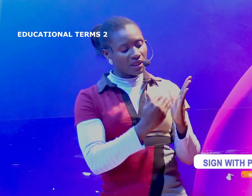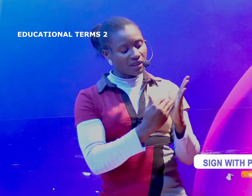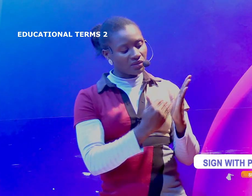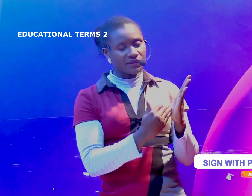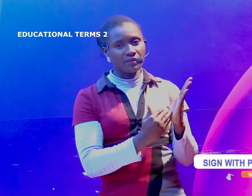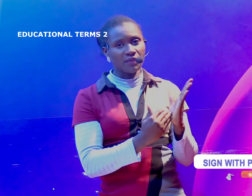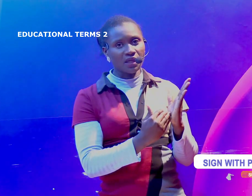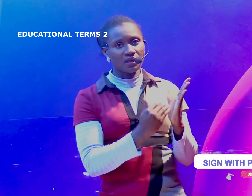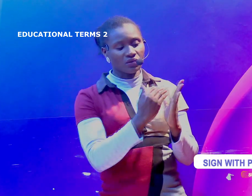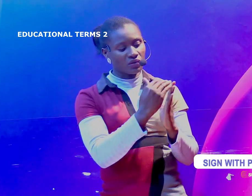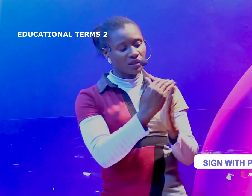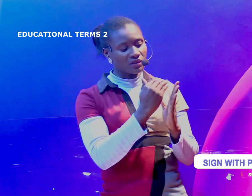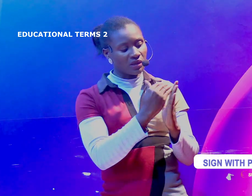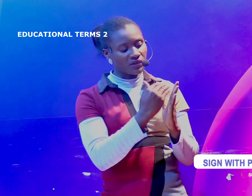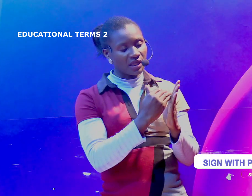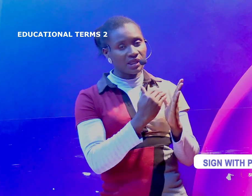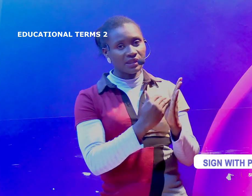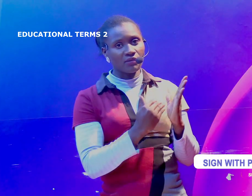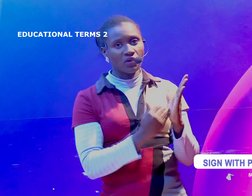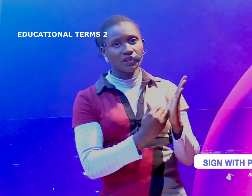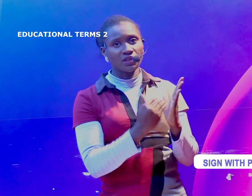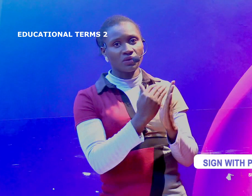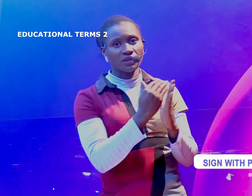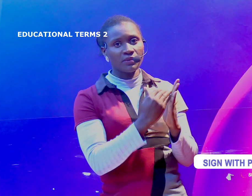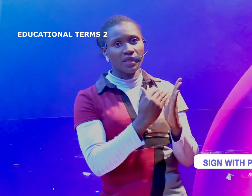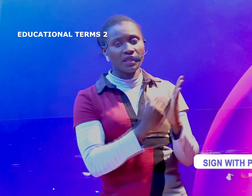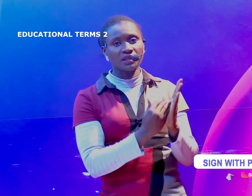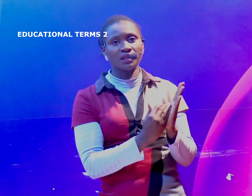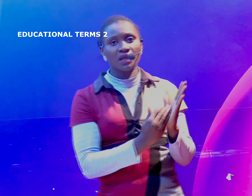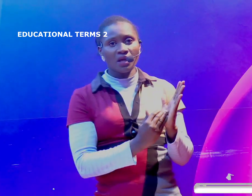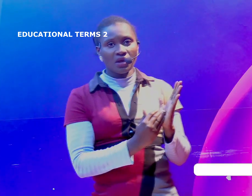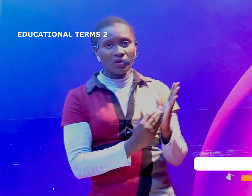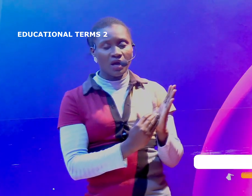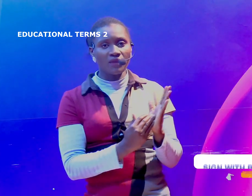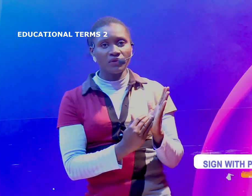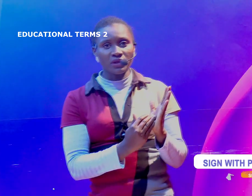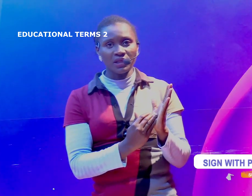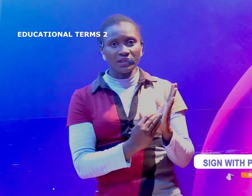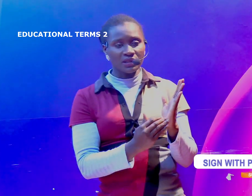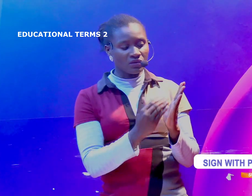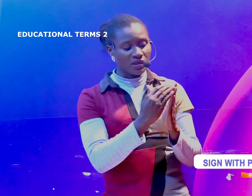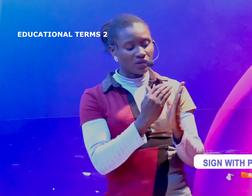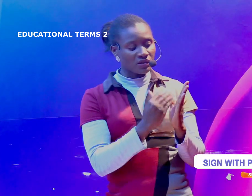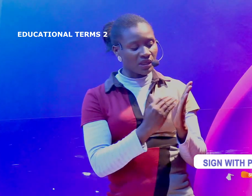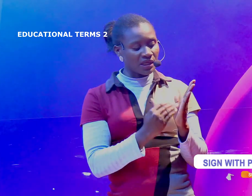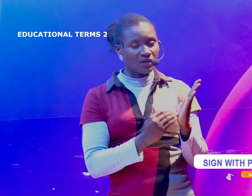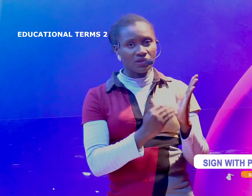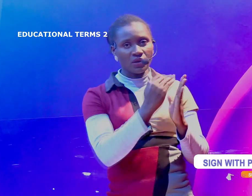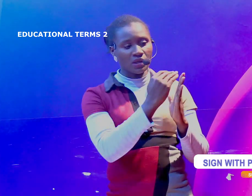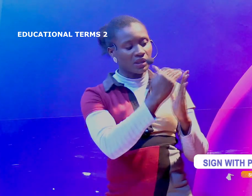of something, so you are outlining some courses or something that you have in your list and you want to outline out. So this is the